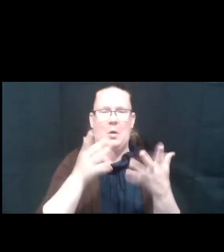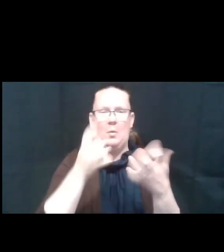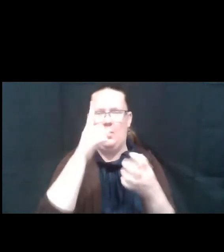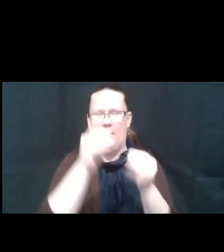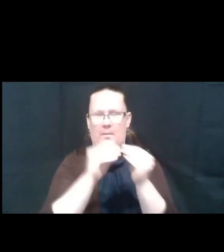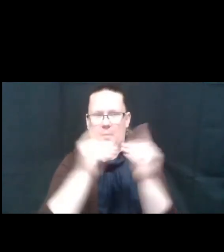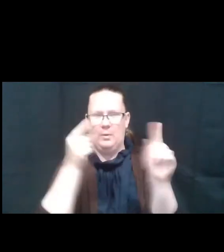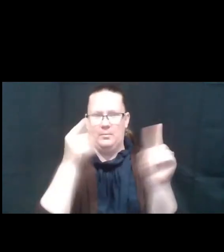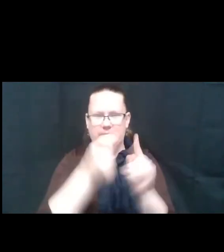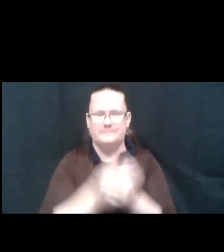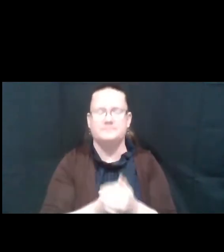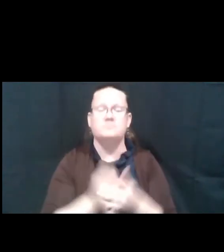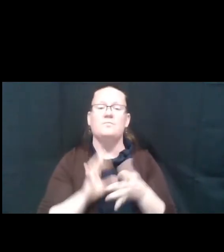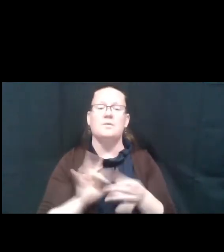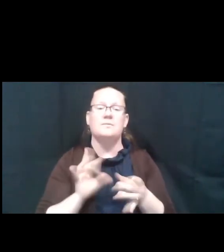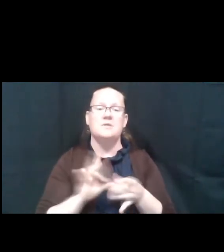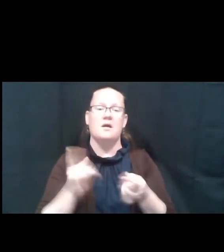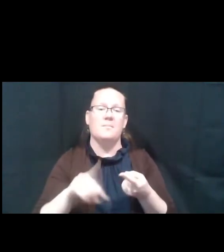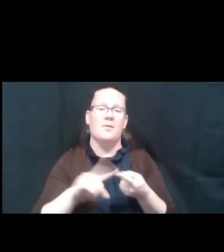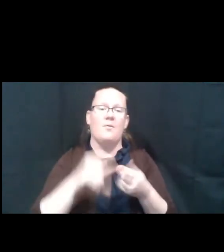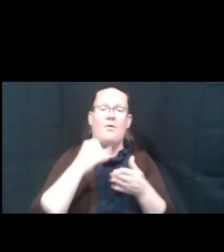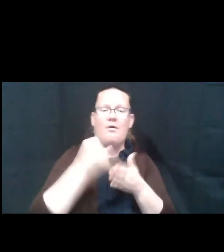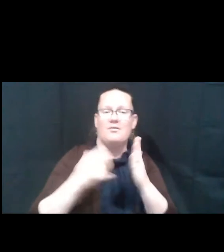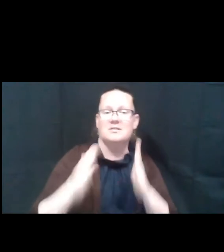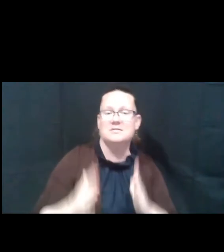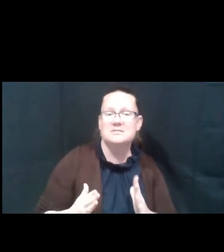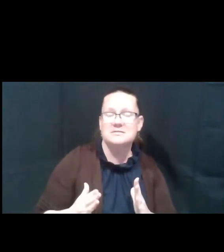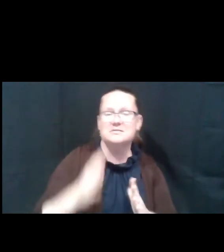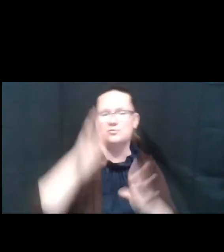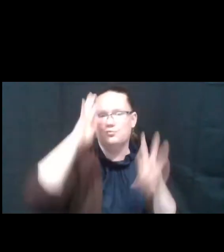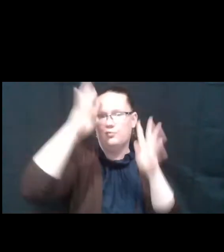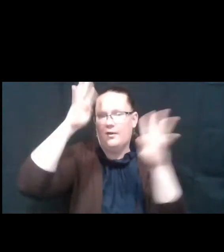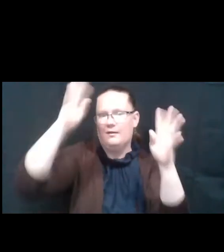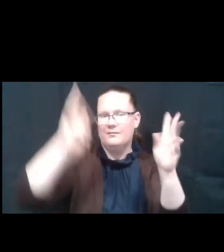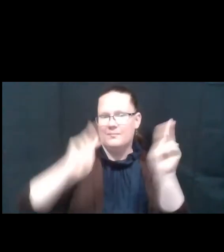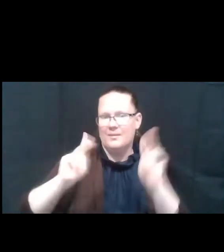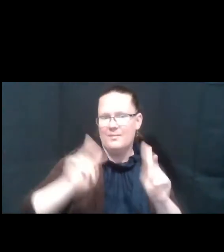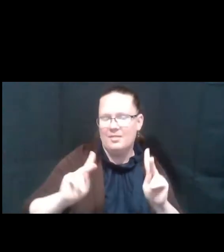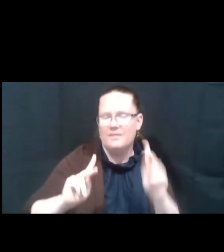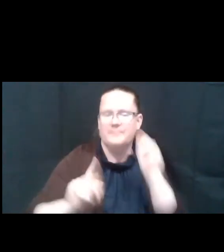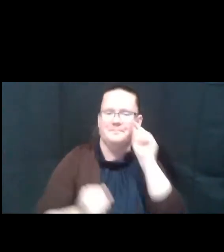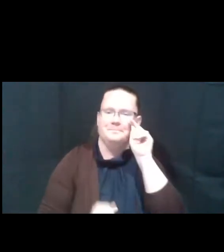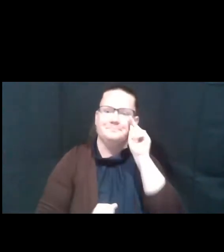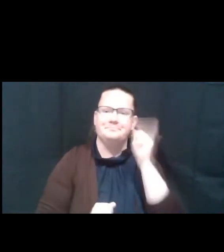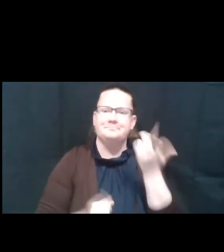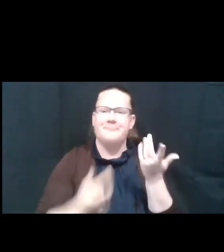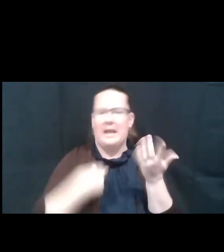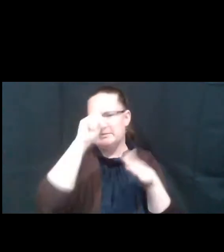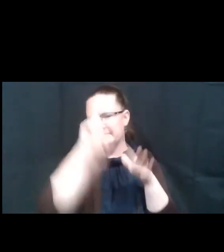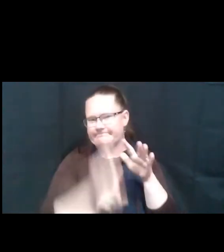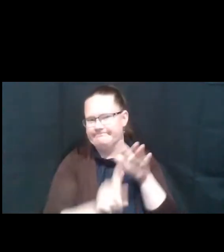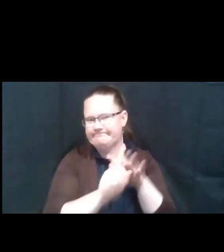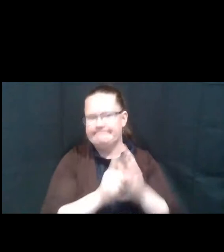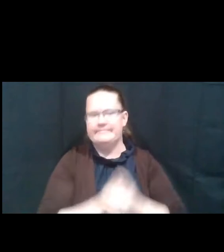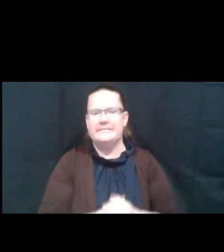talking about these artists and these creatives, it occurs to me that these are all people who are going through